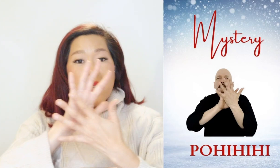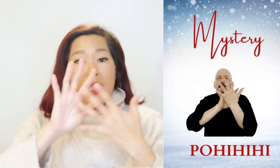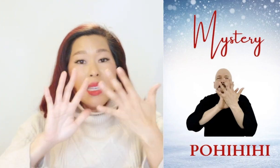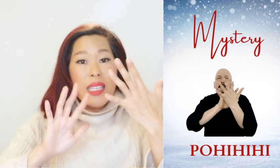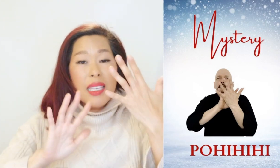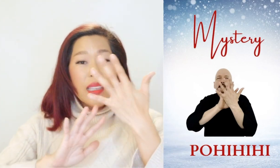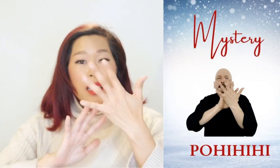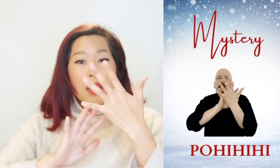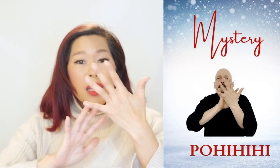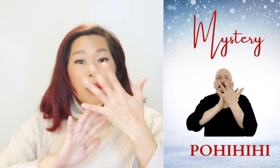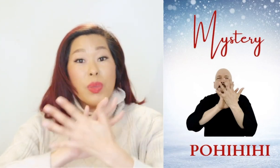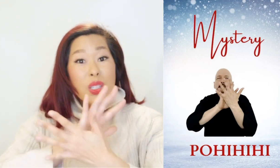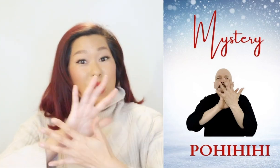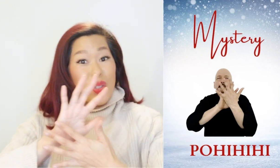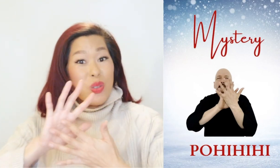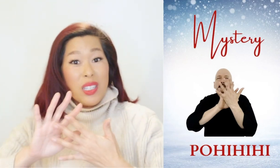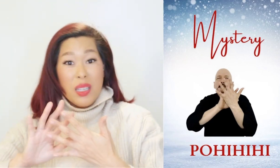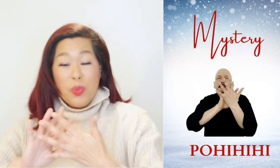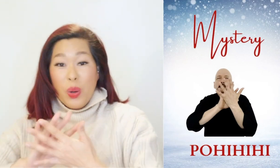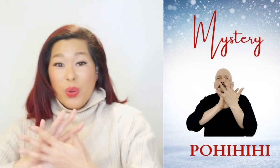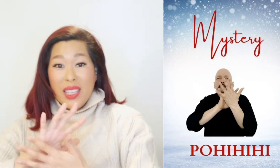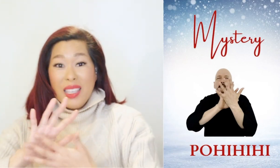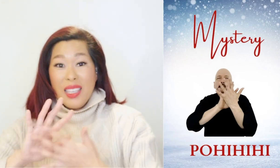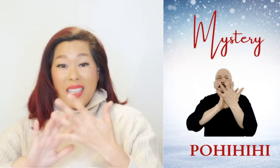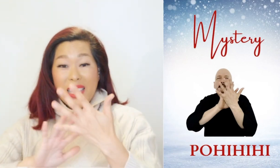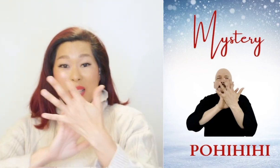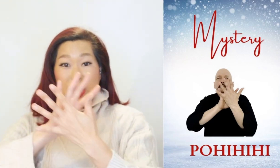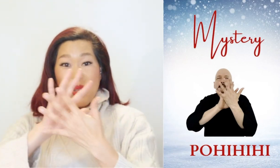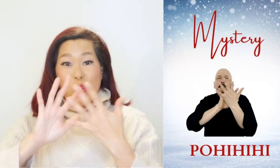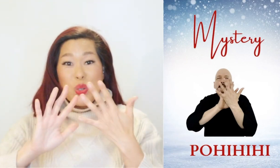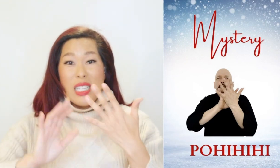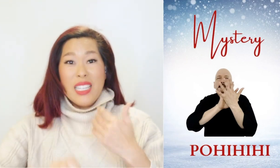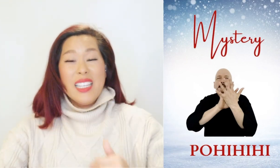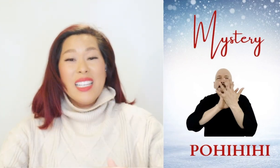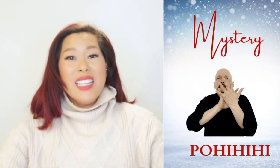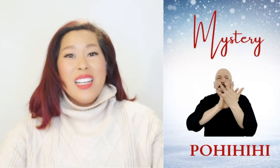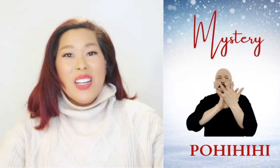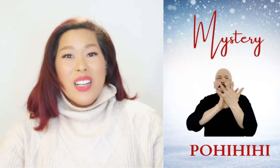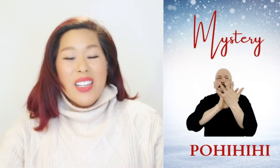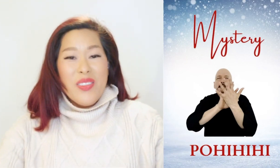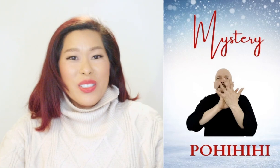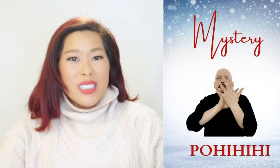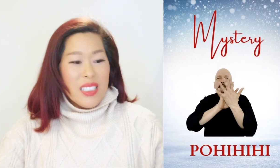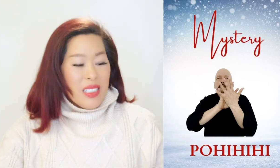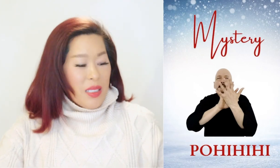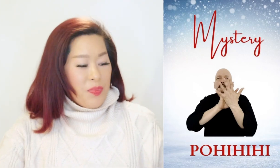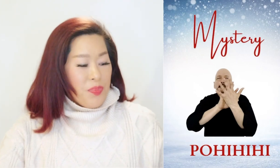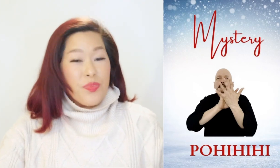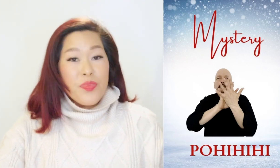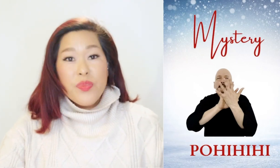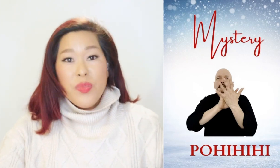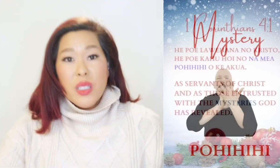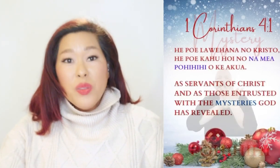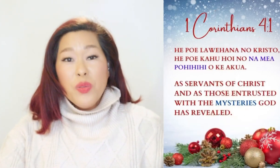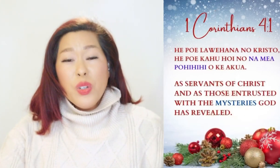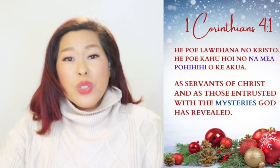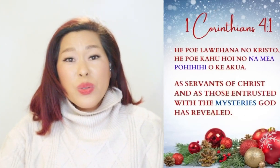Pohihihi, mystery. Pohihihi, mystery. Very good. 1